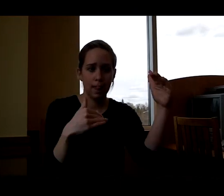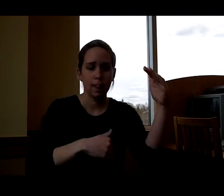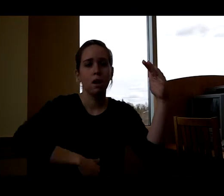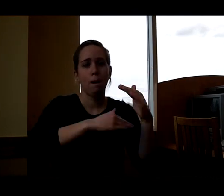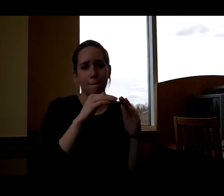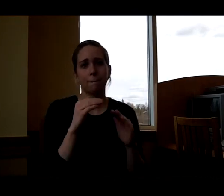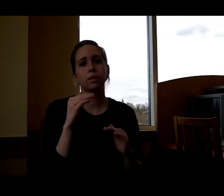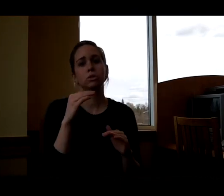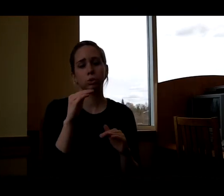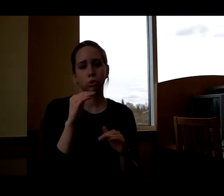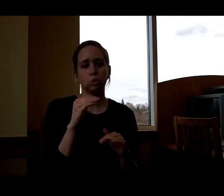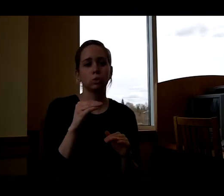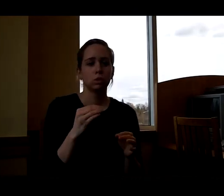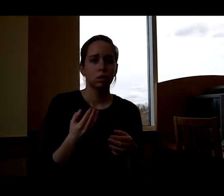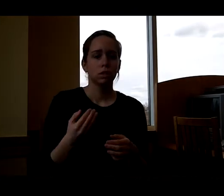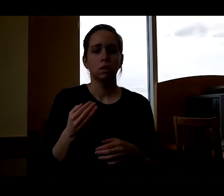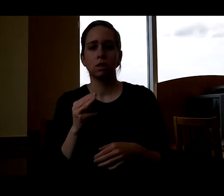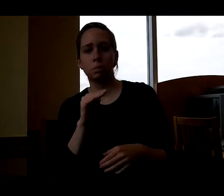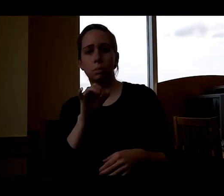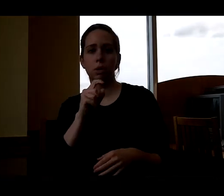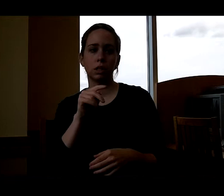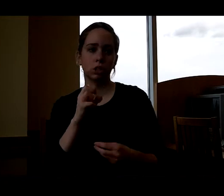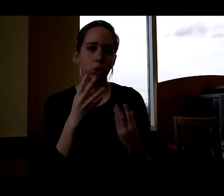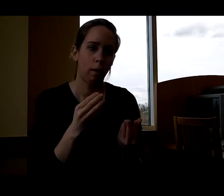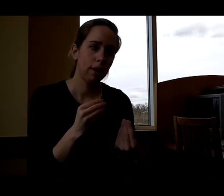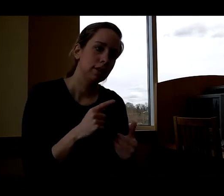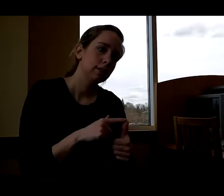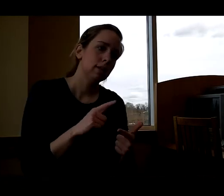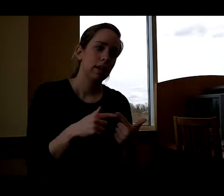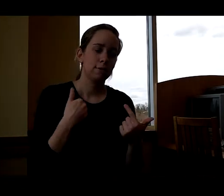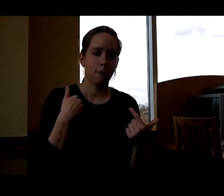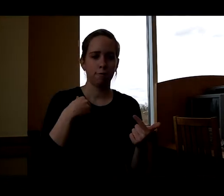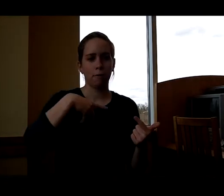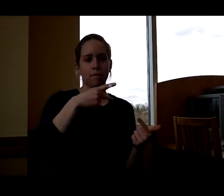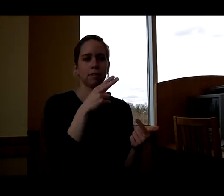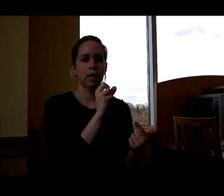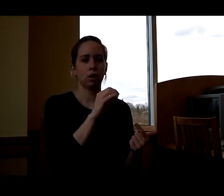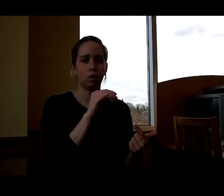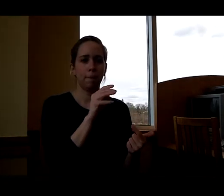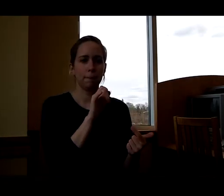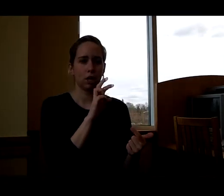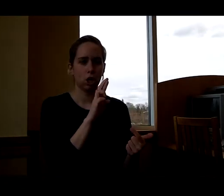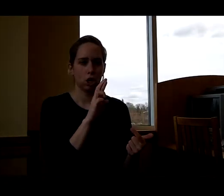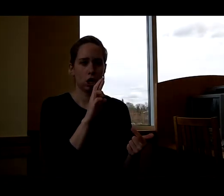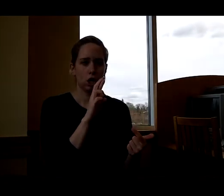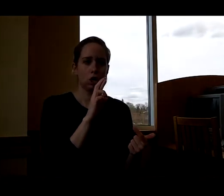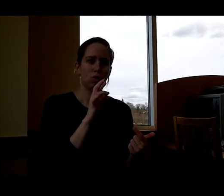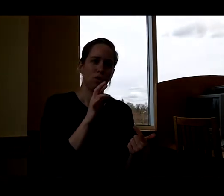that air at that point. And then you have to have a psychrometer or something to tell what the current